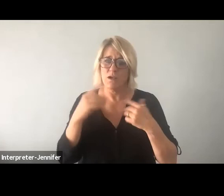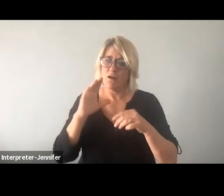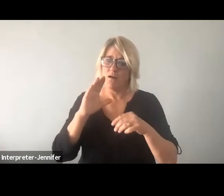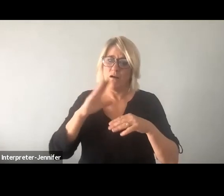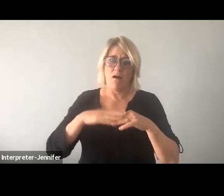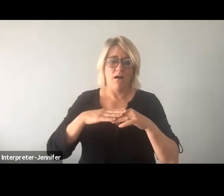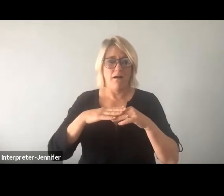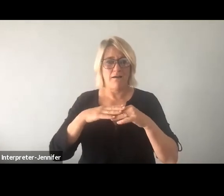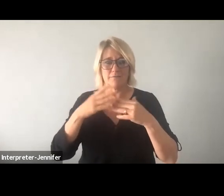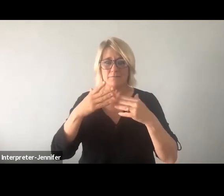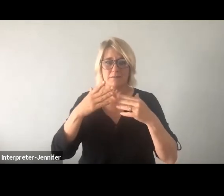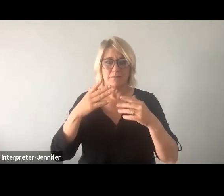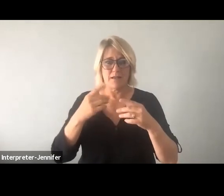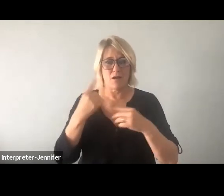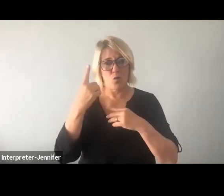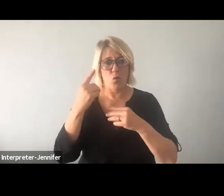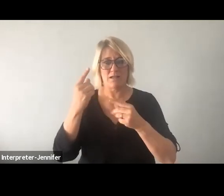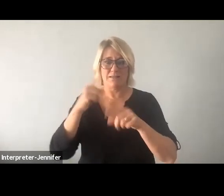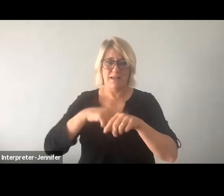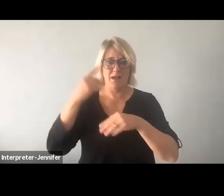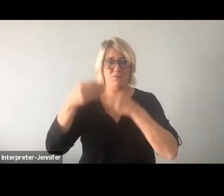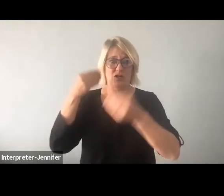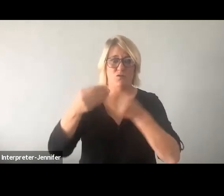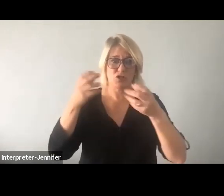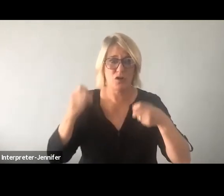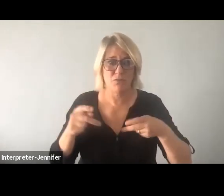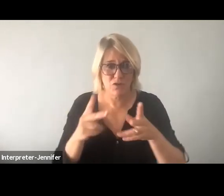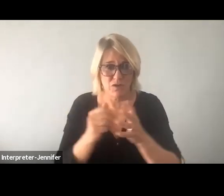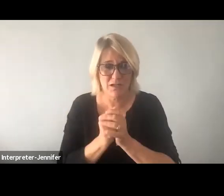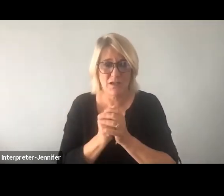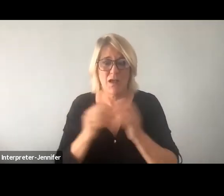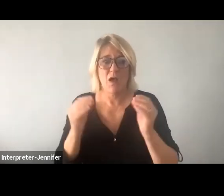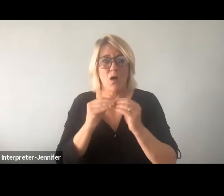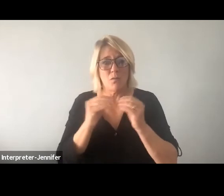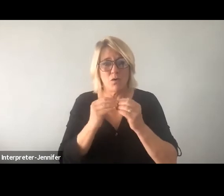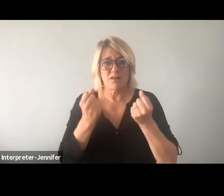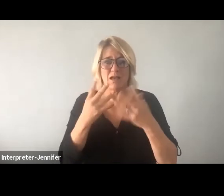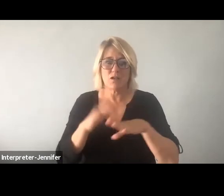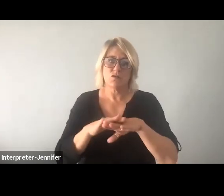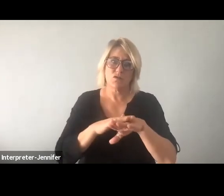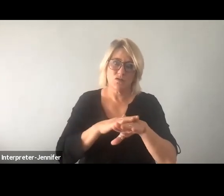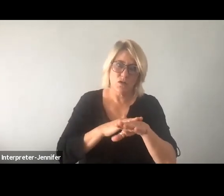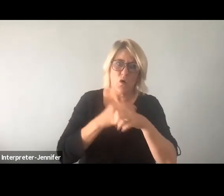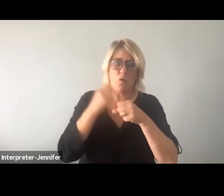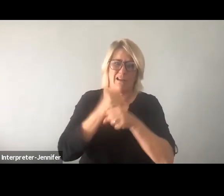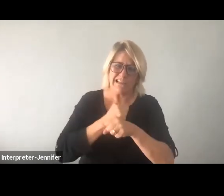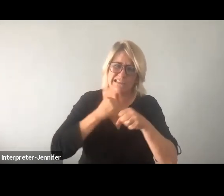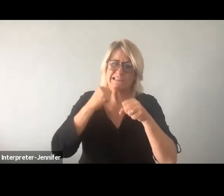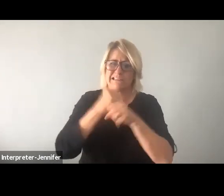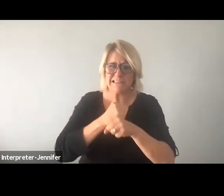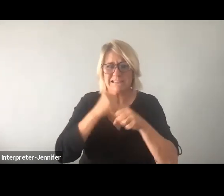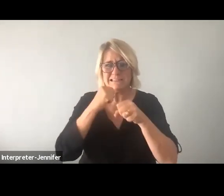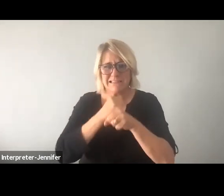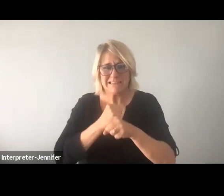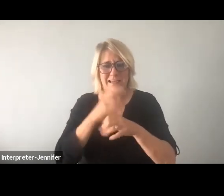a once of a generation opportunity. After decades of just slowly chipping away at the